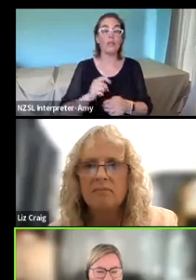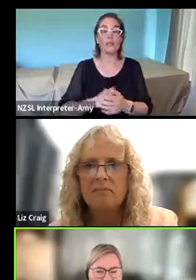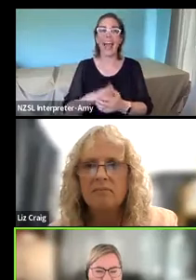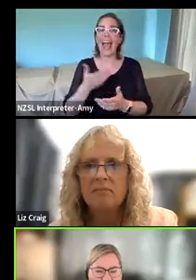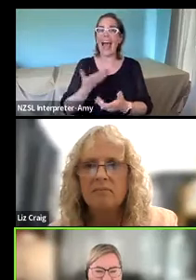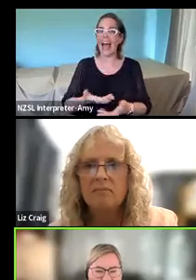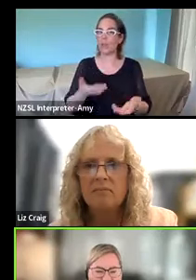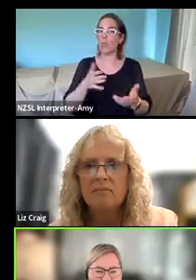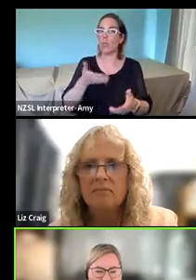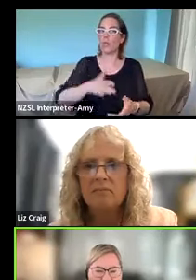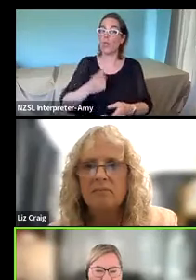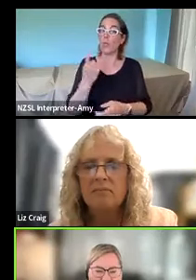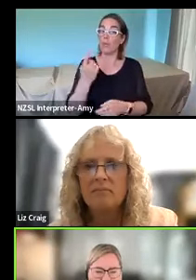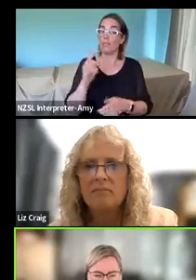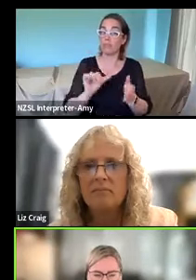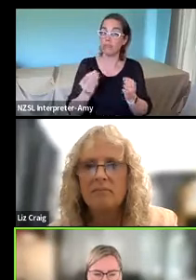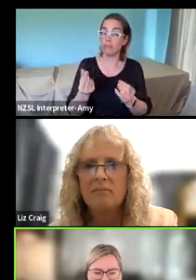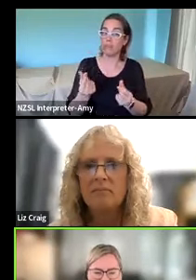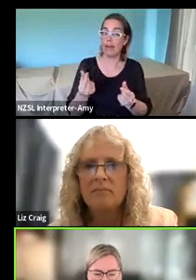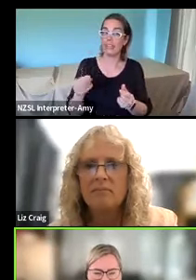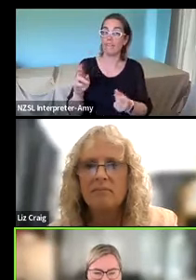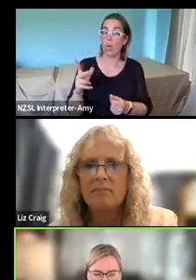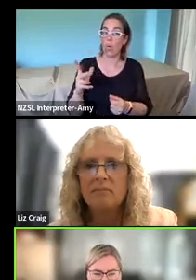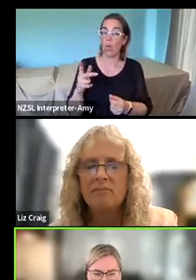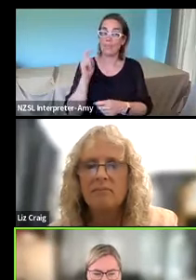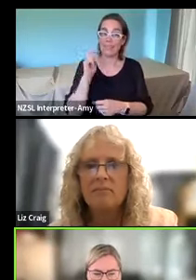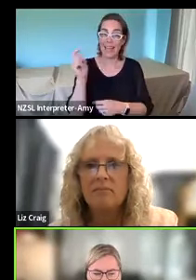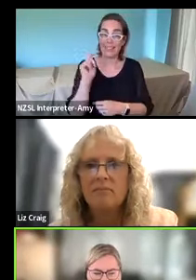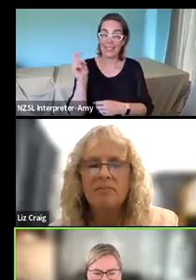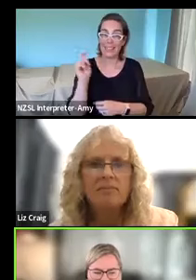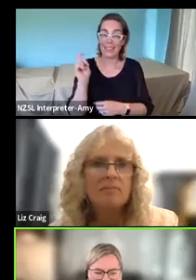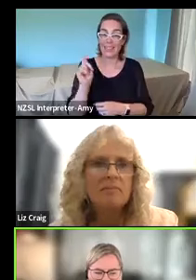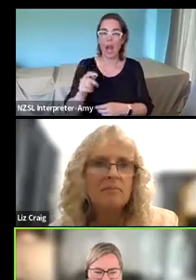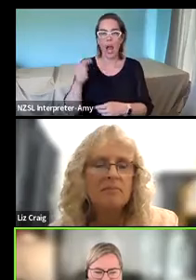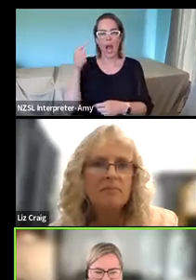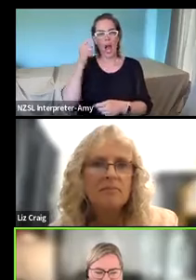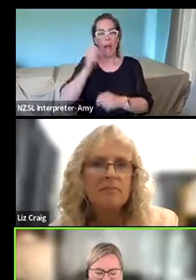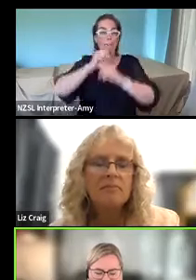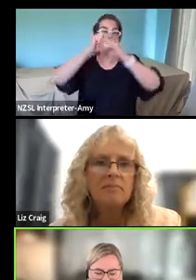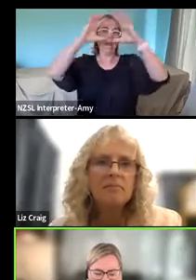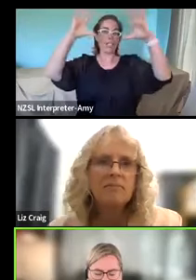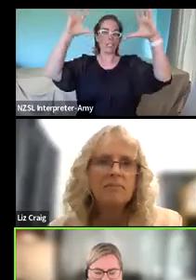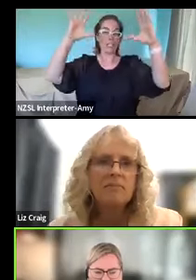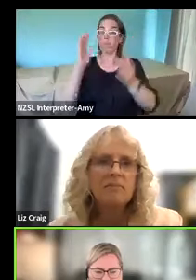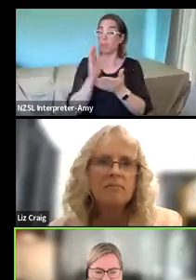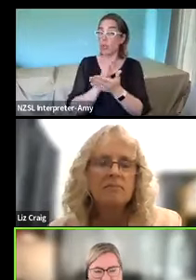price for taxis. I'm imagining, I'm not sure, that you don't have